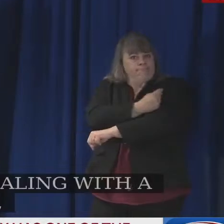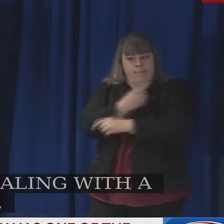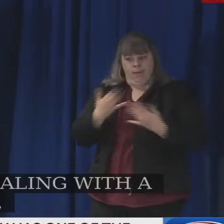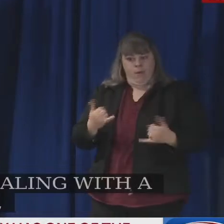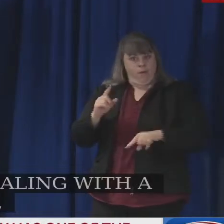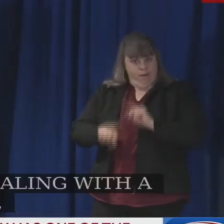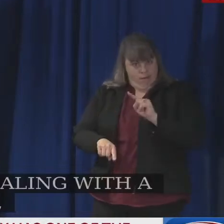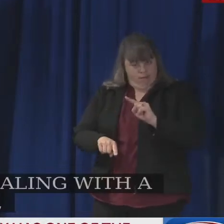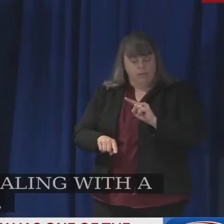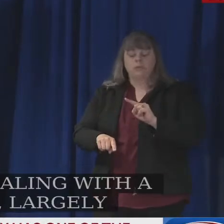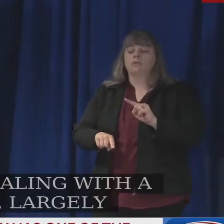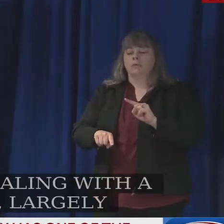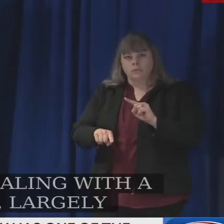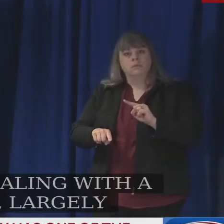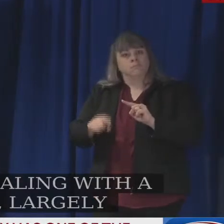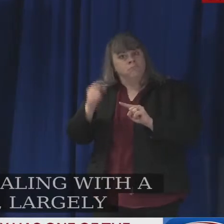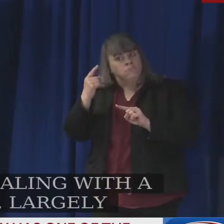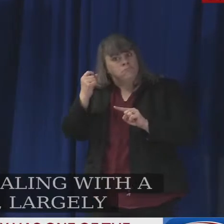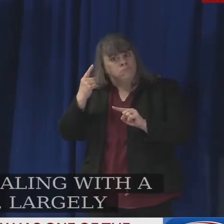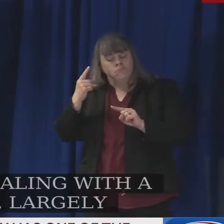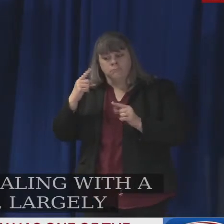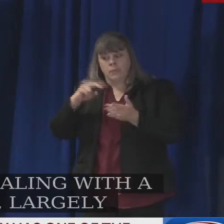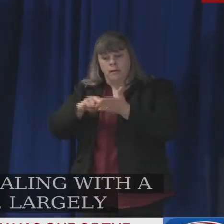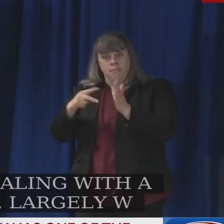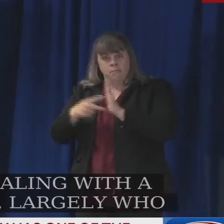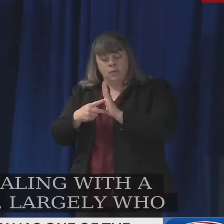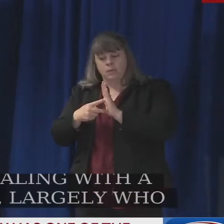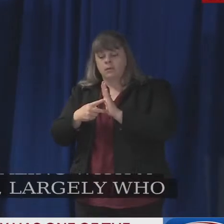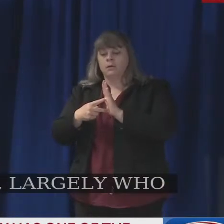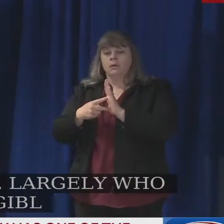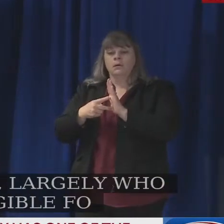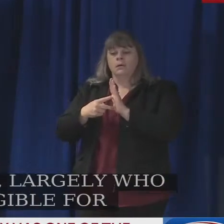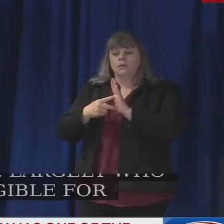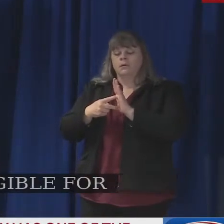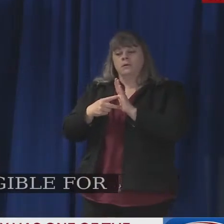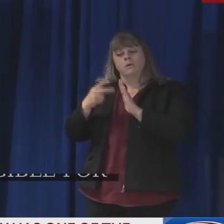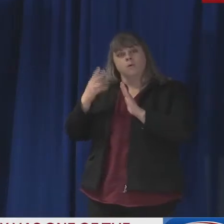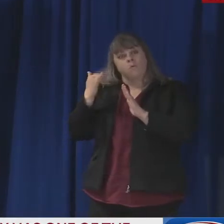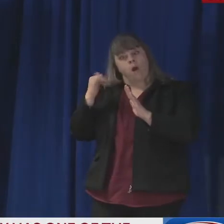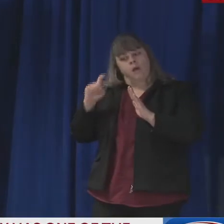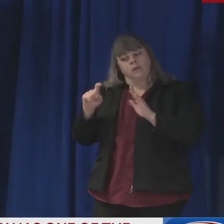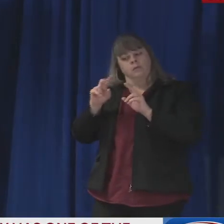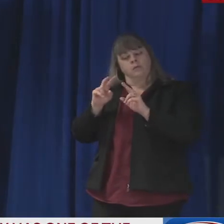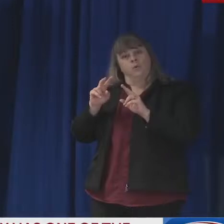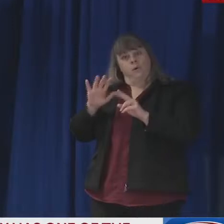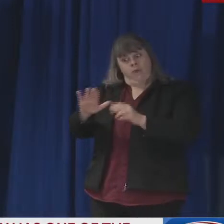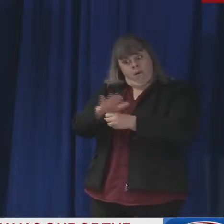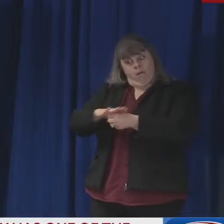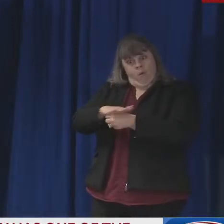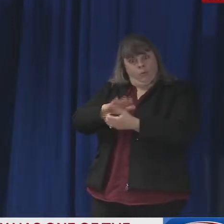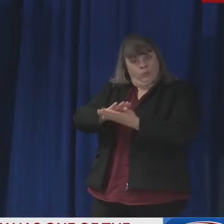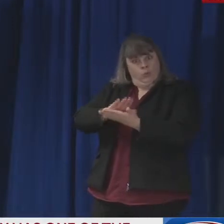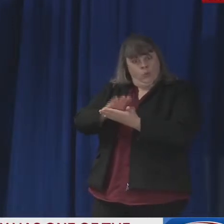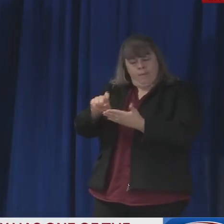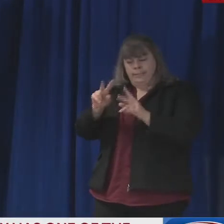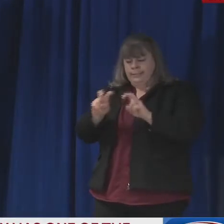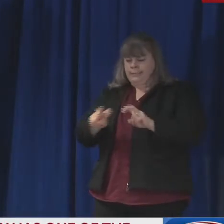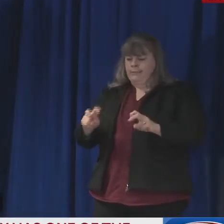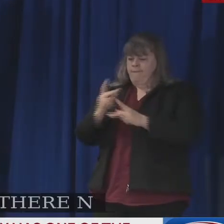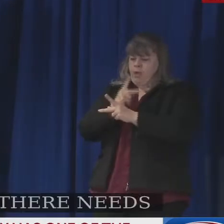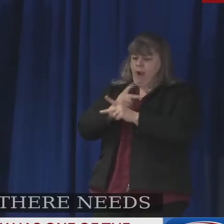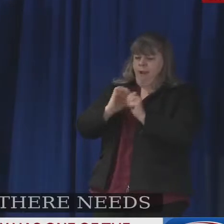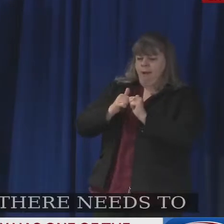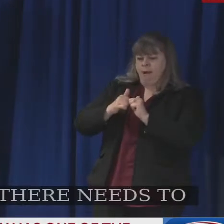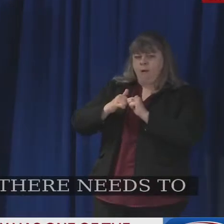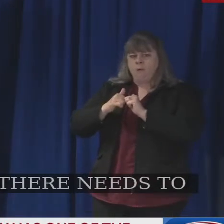yet. And that is where there needs to be some assessment at the local level on what mitigation measures